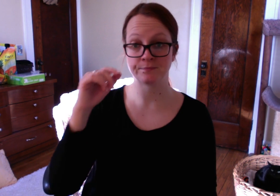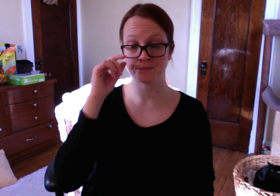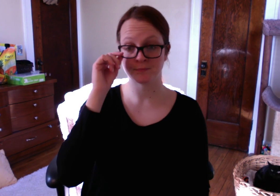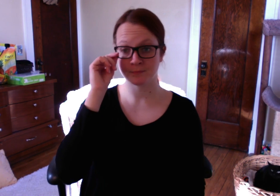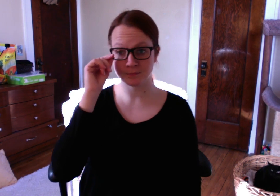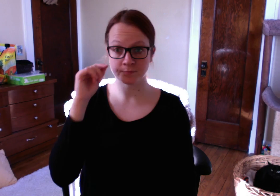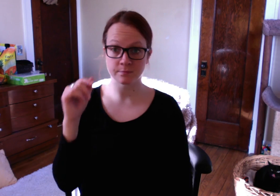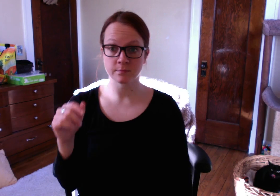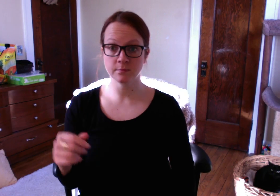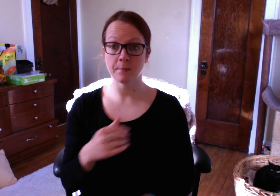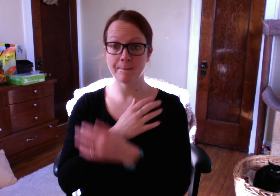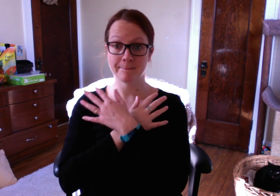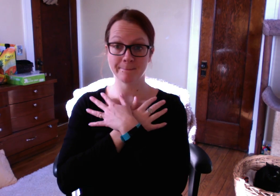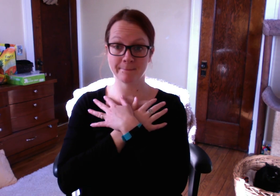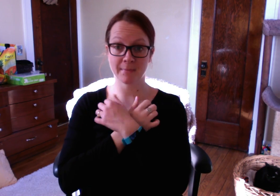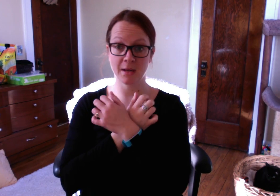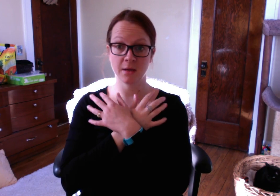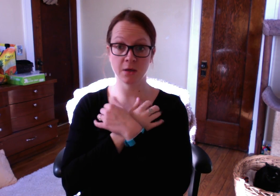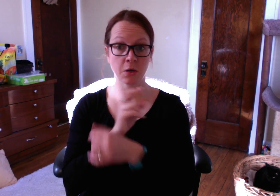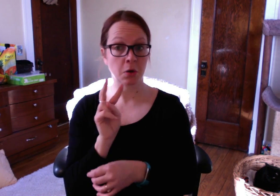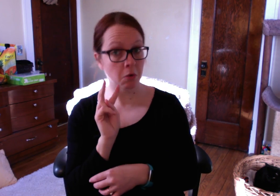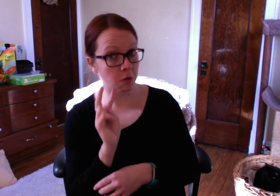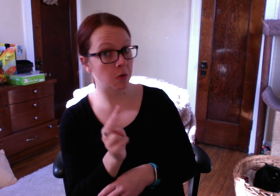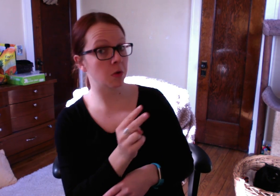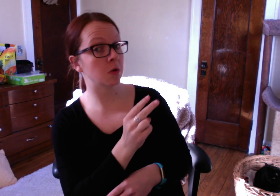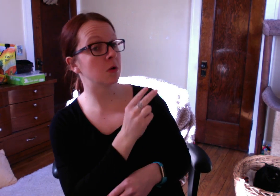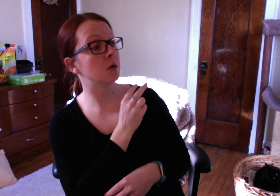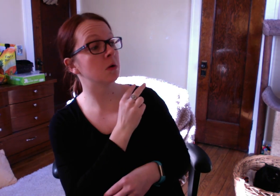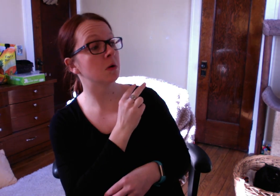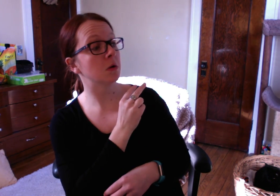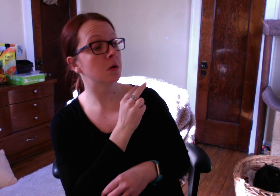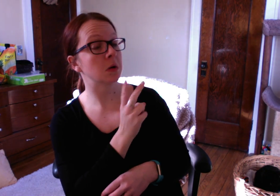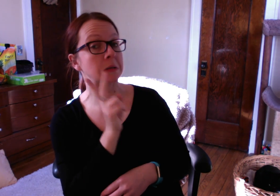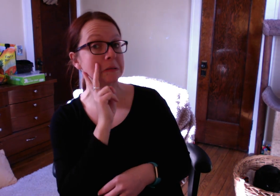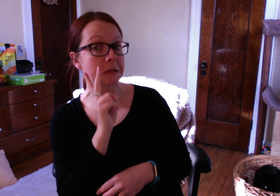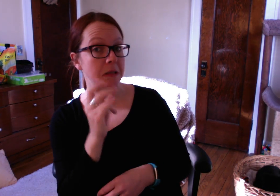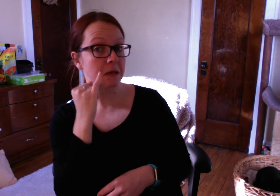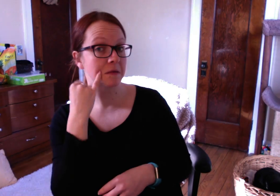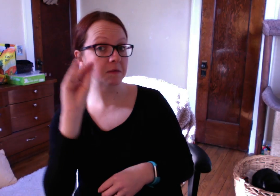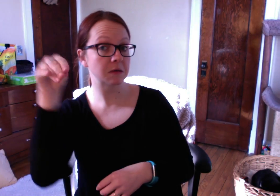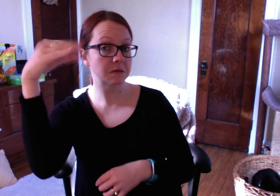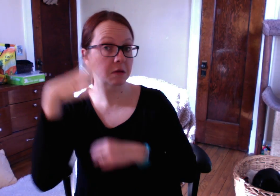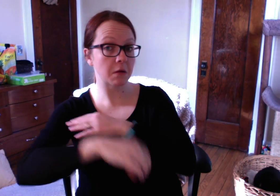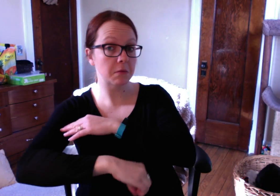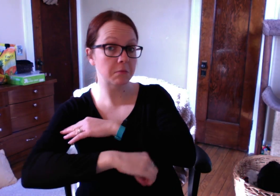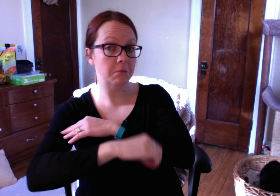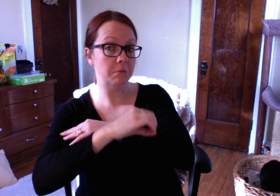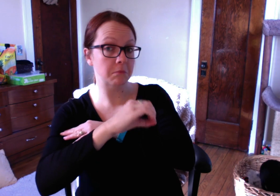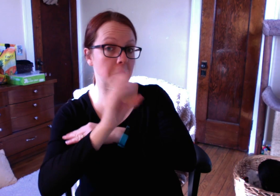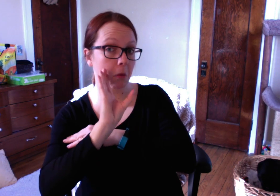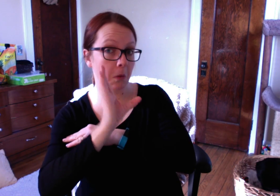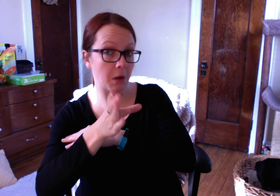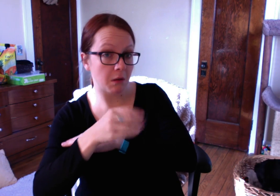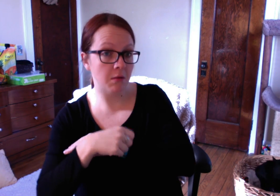The bear turned to face east, the direction where the sun always used to come up. He sat